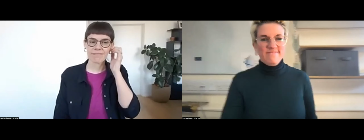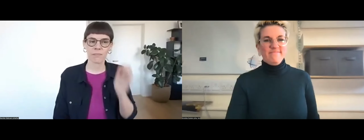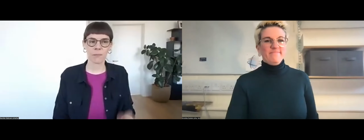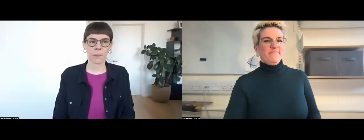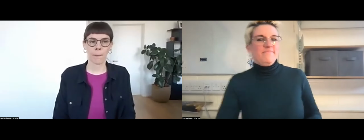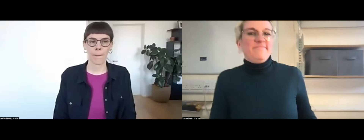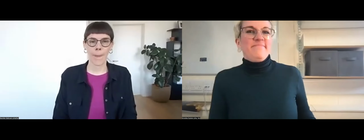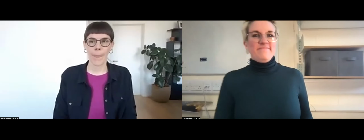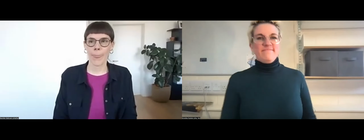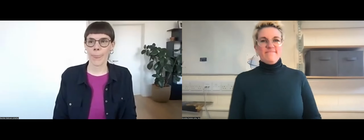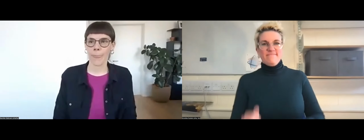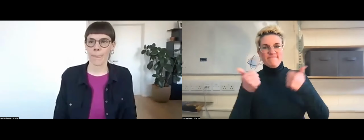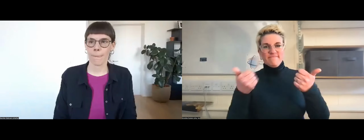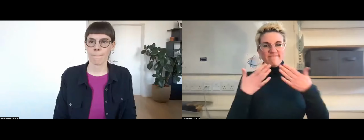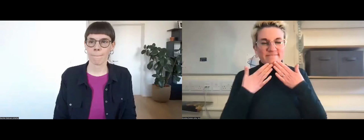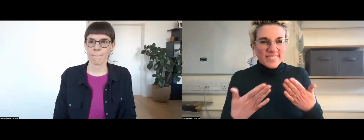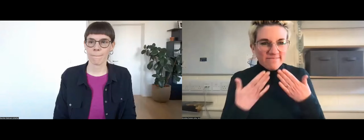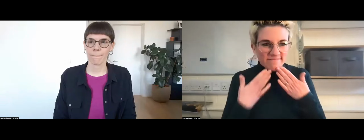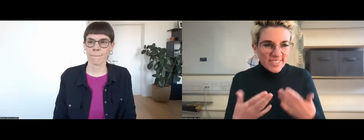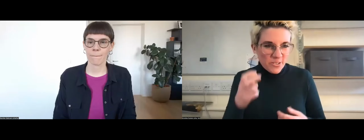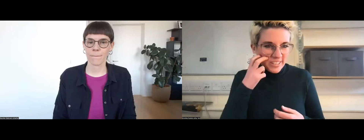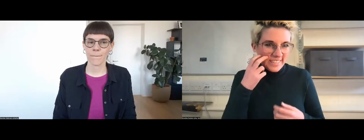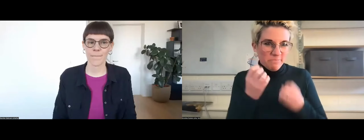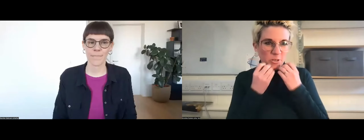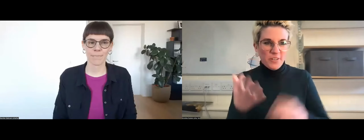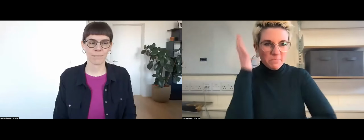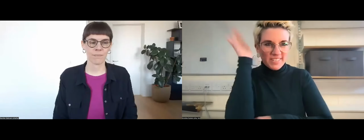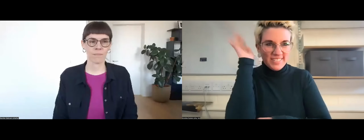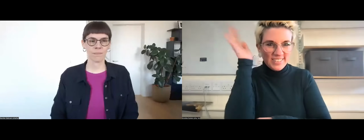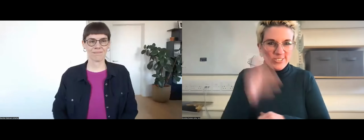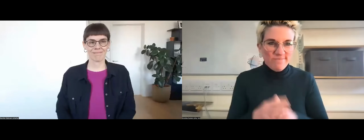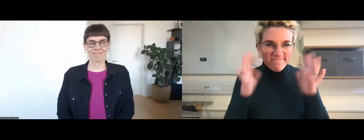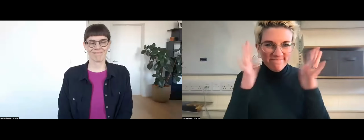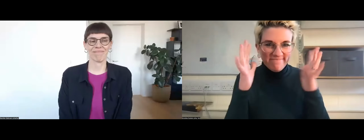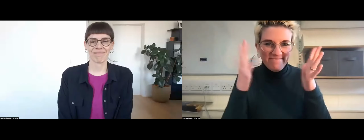Great. Thank you very much, Caroline. That was a lovely